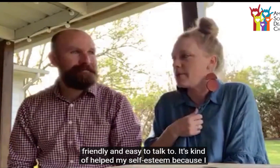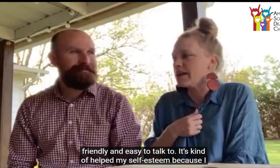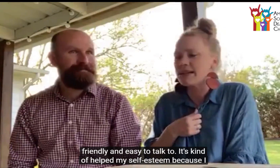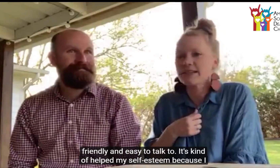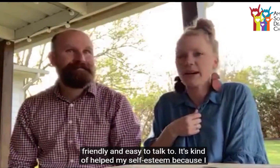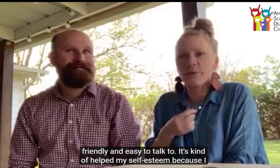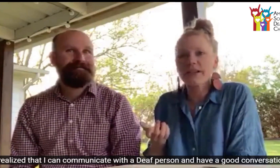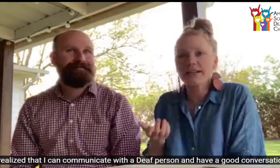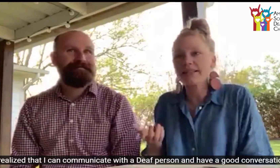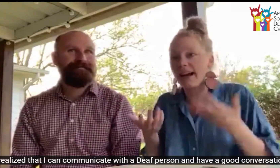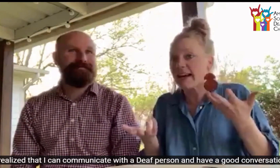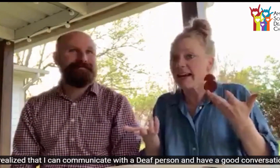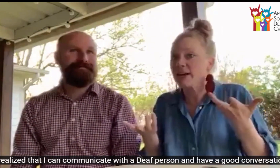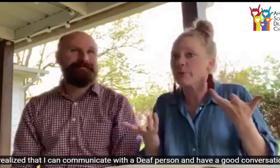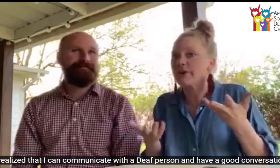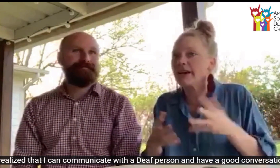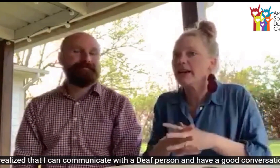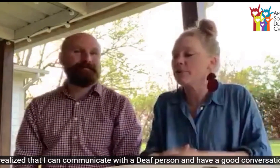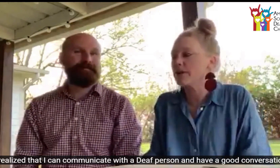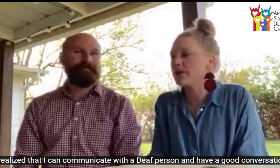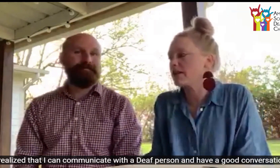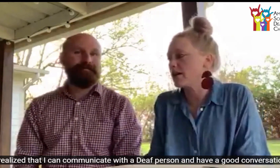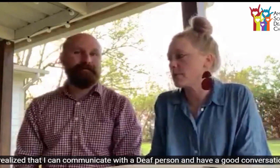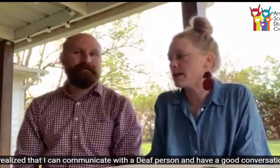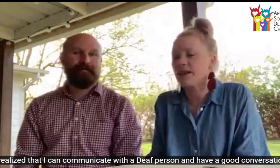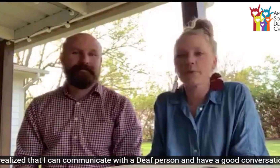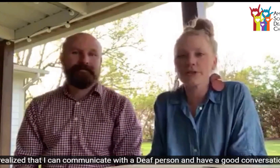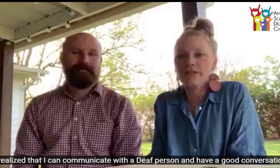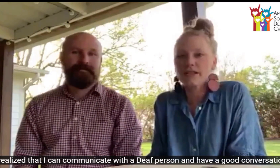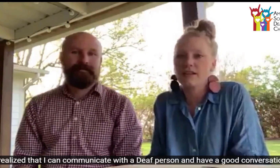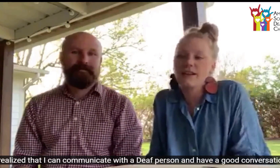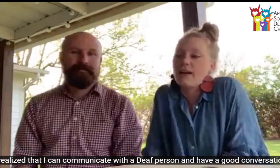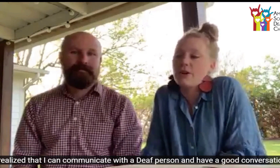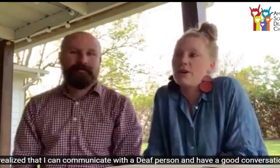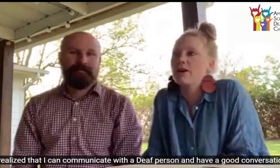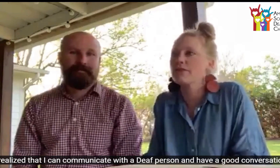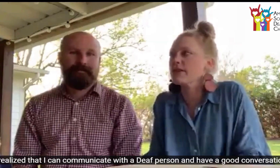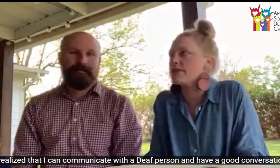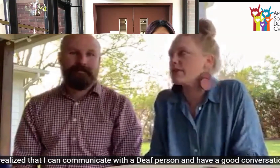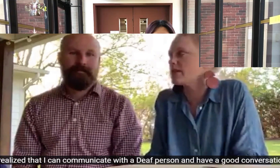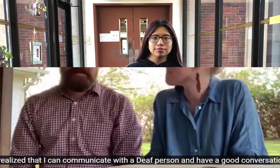because I realized that I can communicate with a deaf person and have a good conversation.